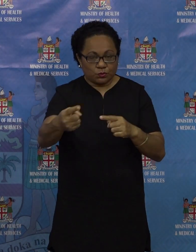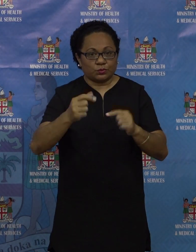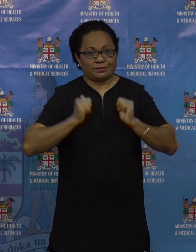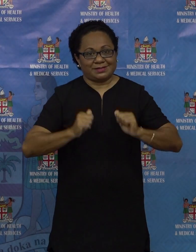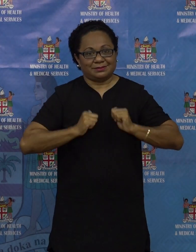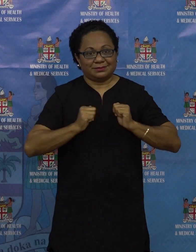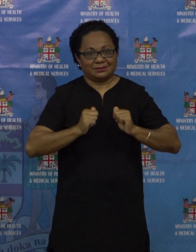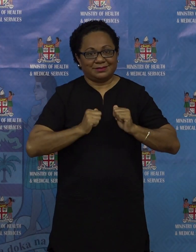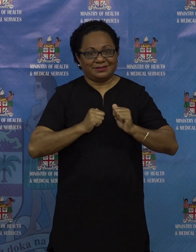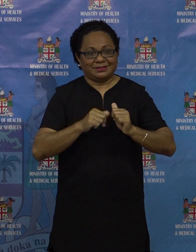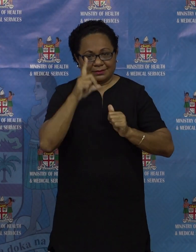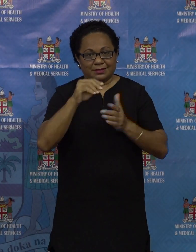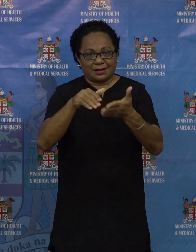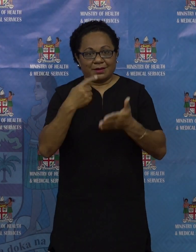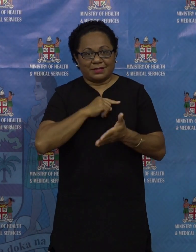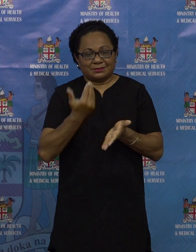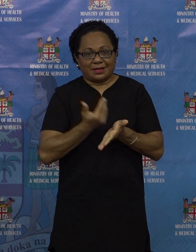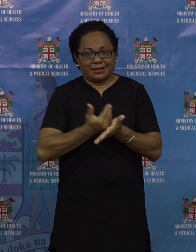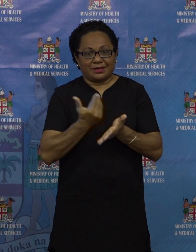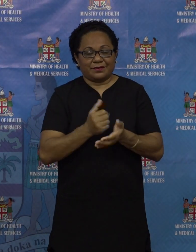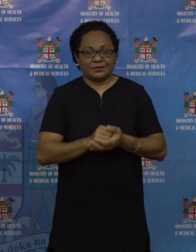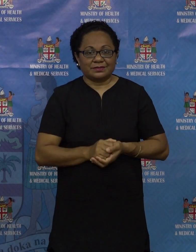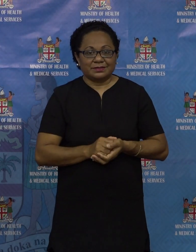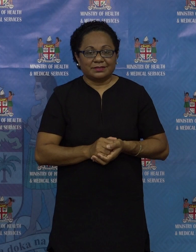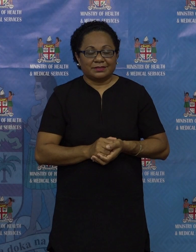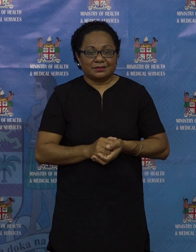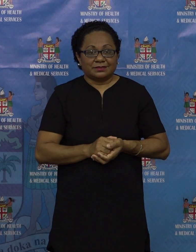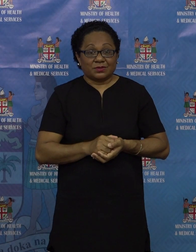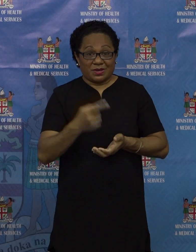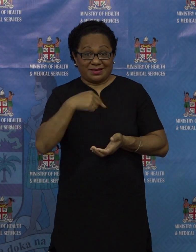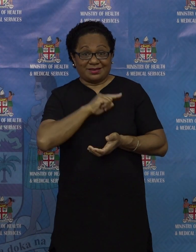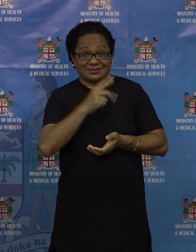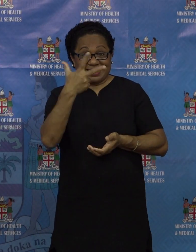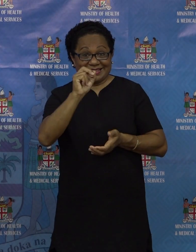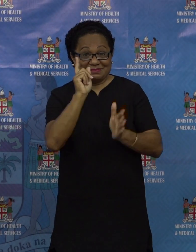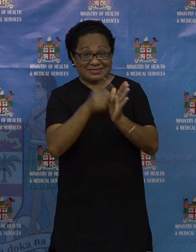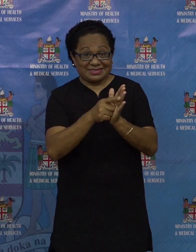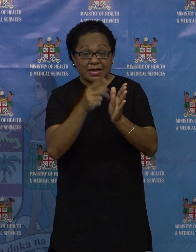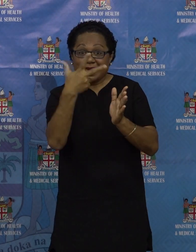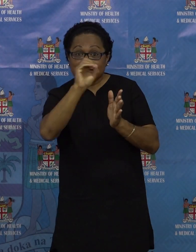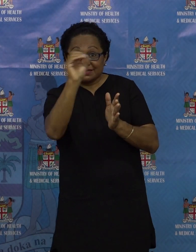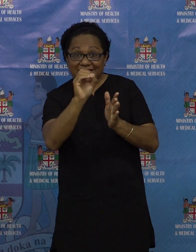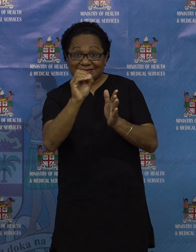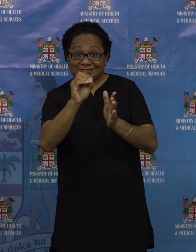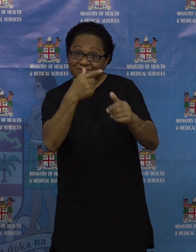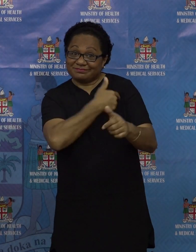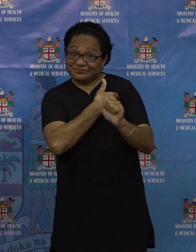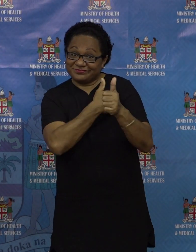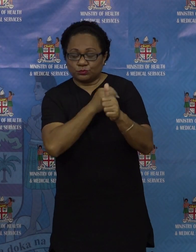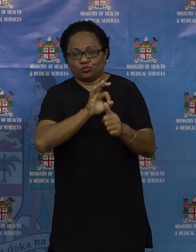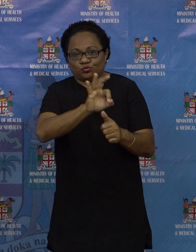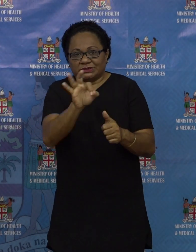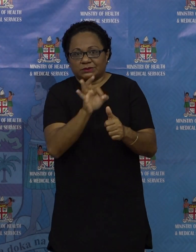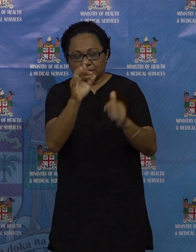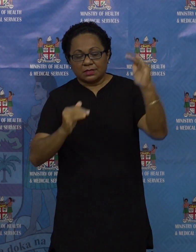household. We are still a long way from having at least 80% of the population fully vaccinated. So these